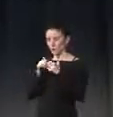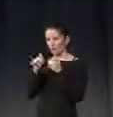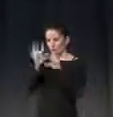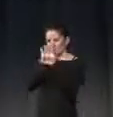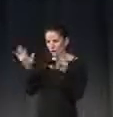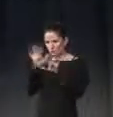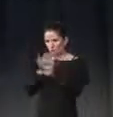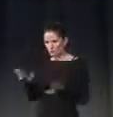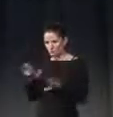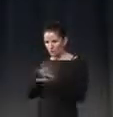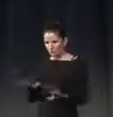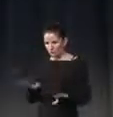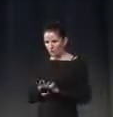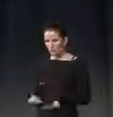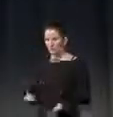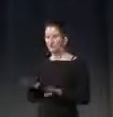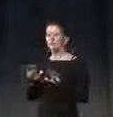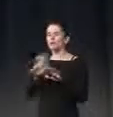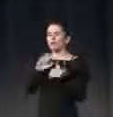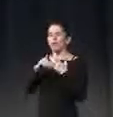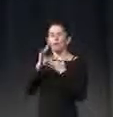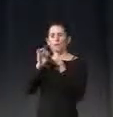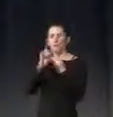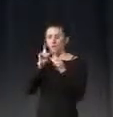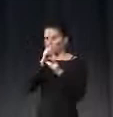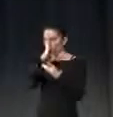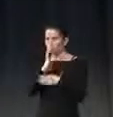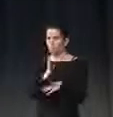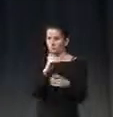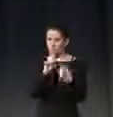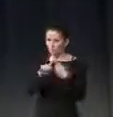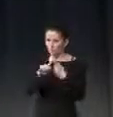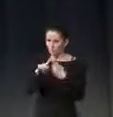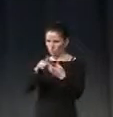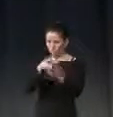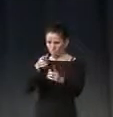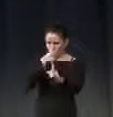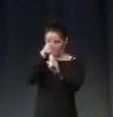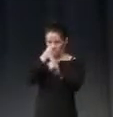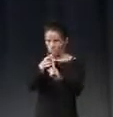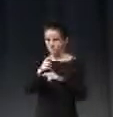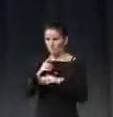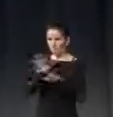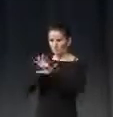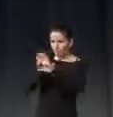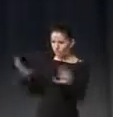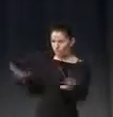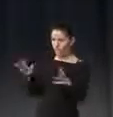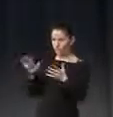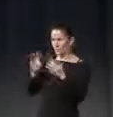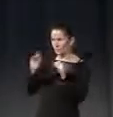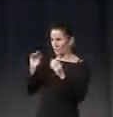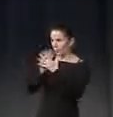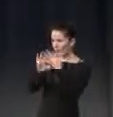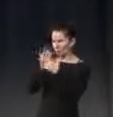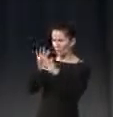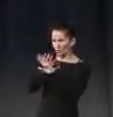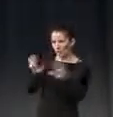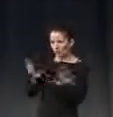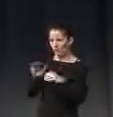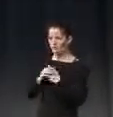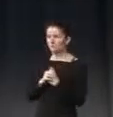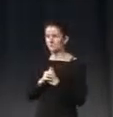all messages should reach their destinations, uninterrupted by extraneous signals, and compactness of the signal and speed